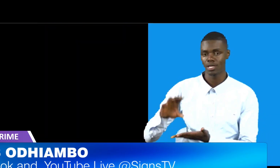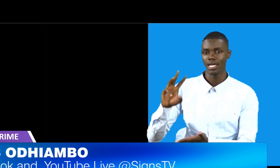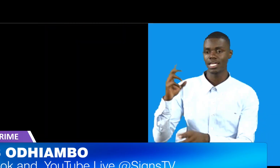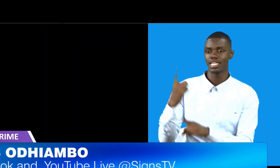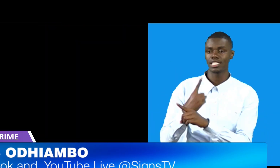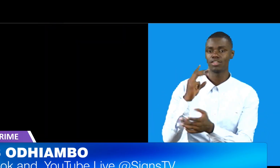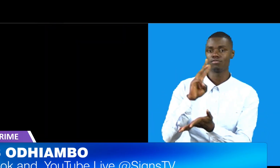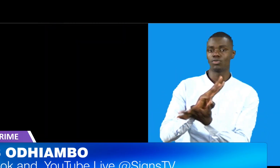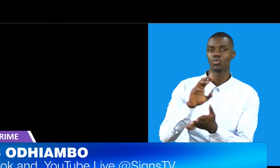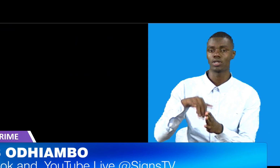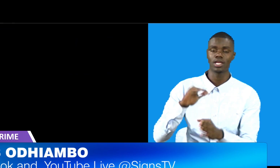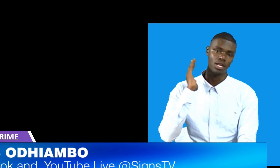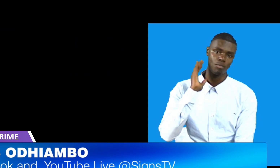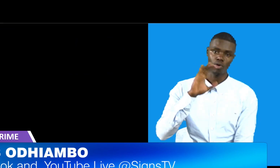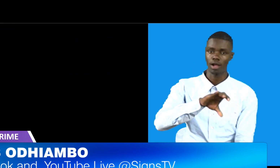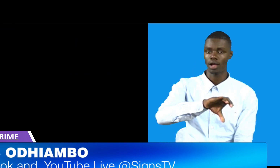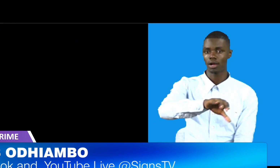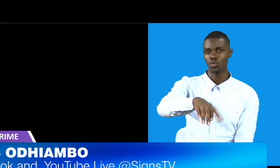County.